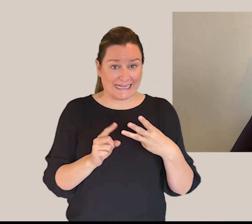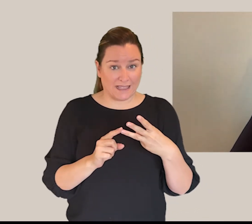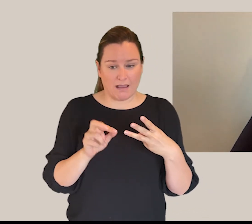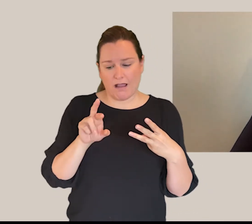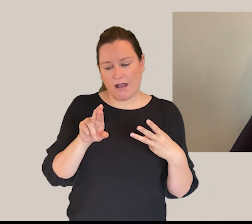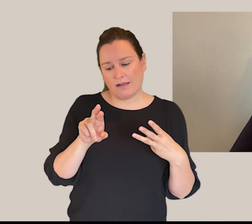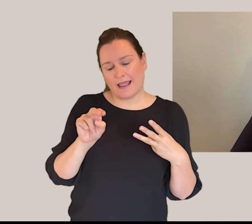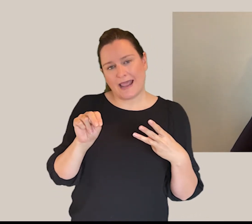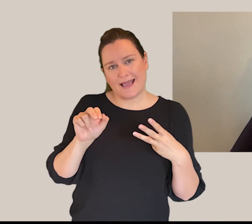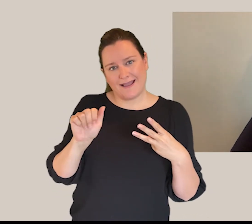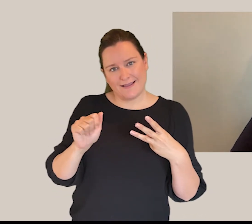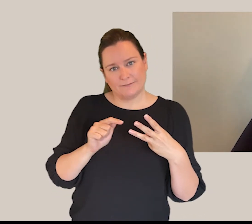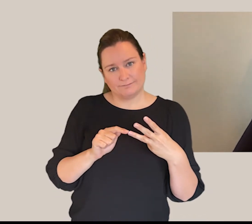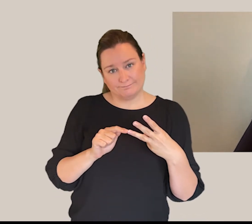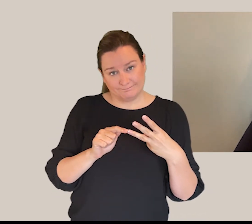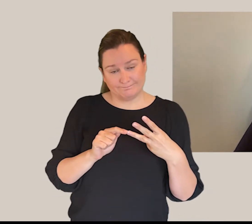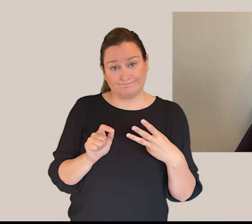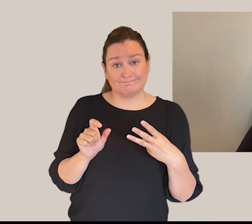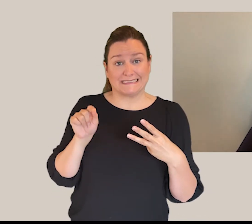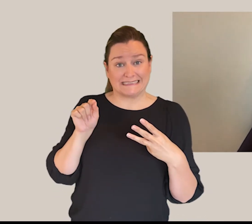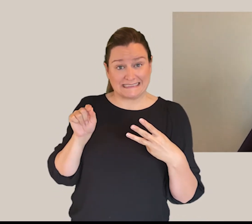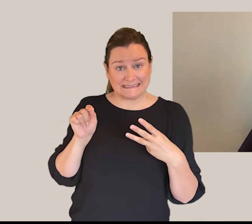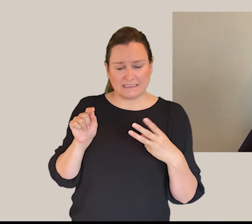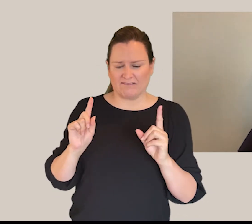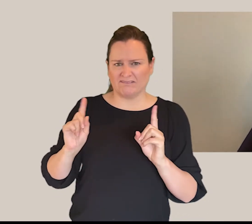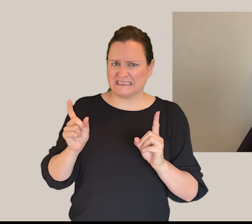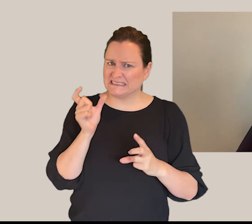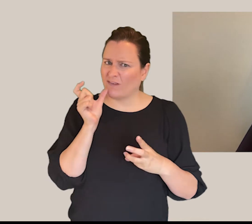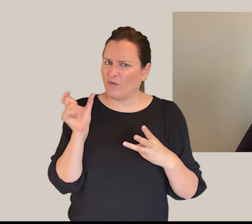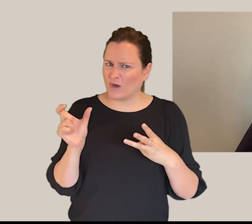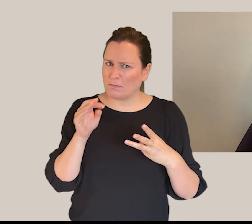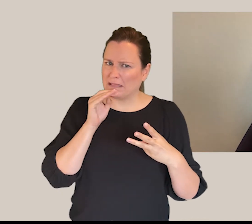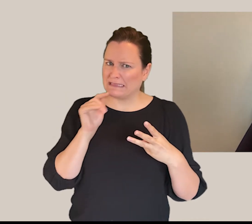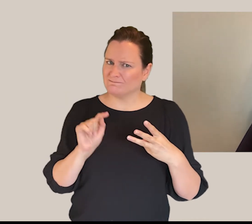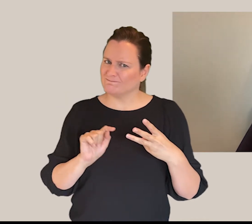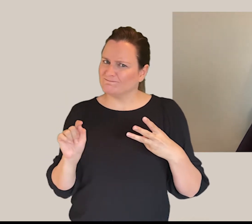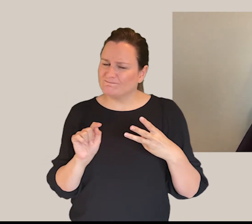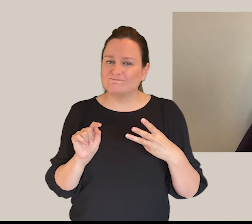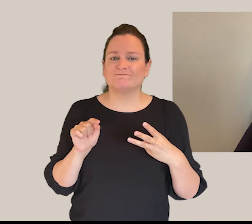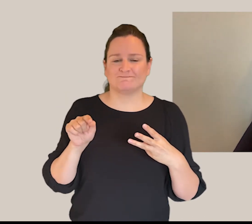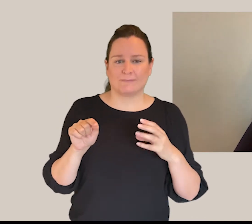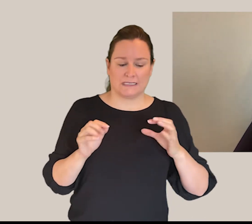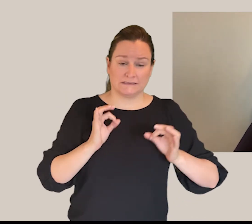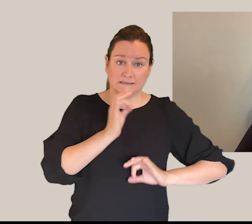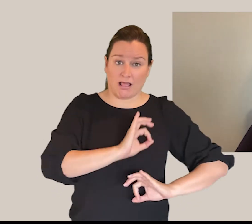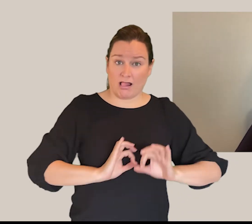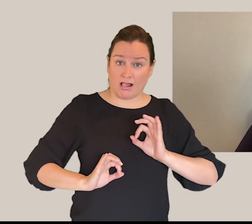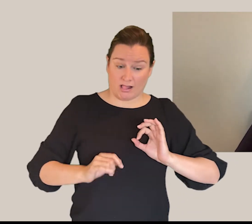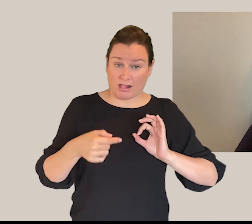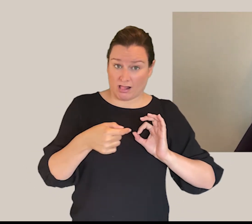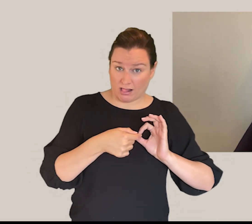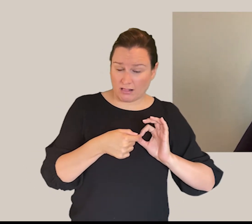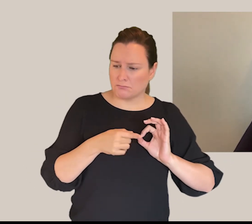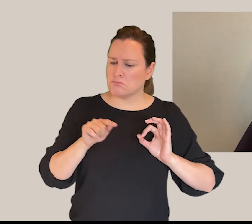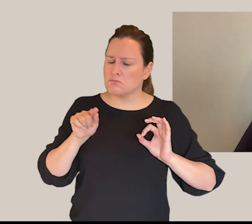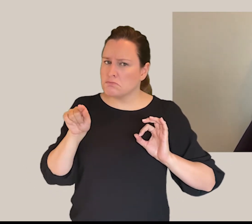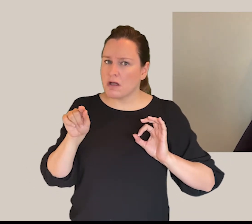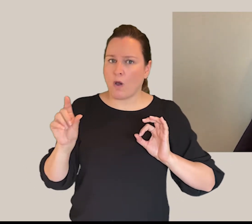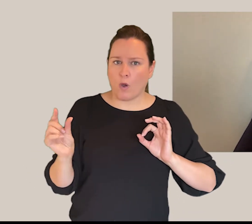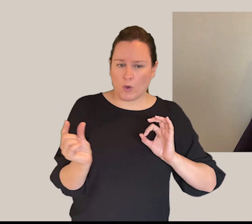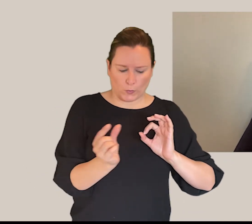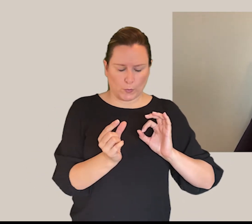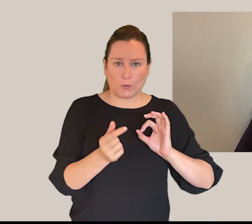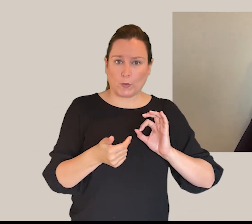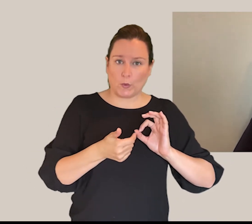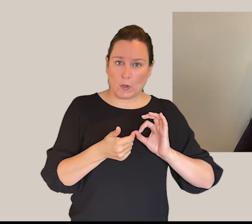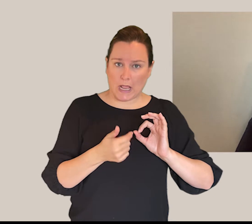And lastly, RNA. So RNA stands for ribonucleic acid. It is a structure found in a cell that